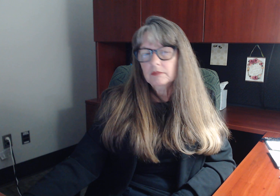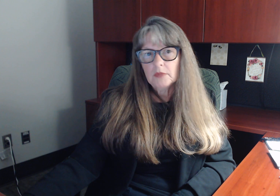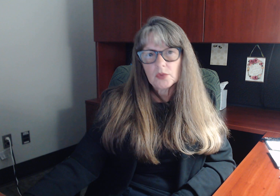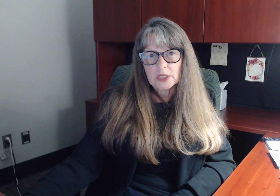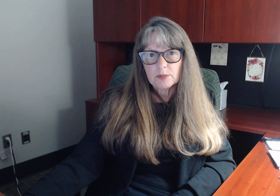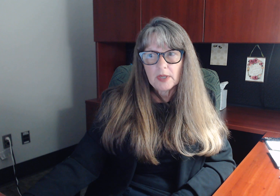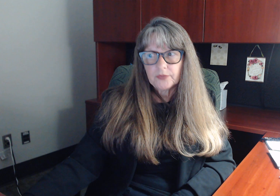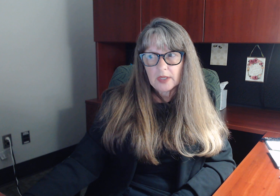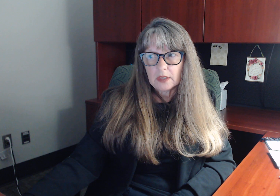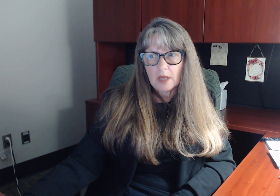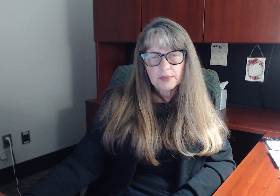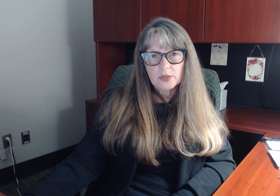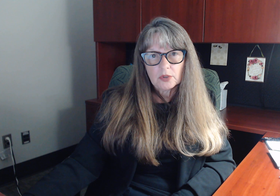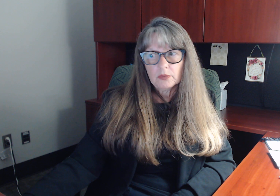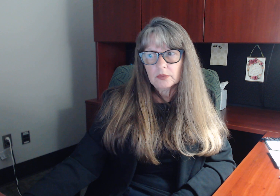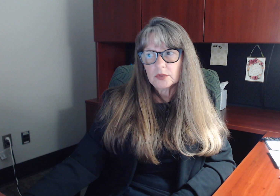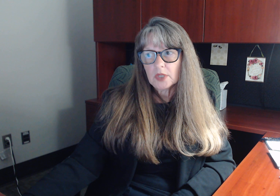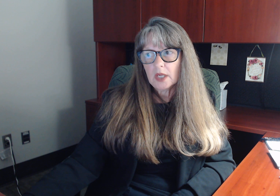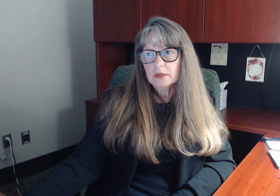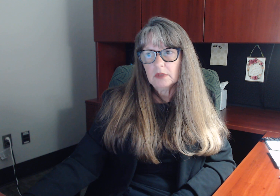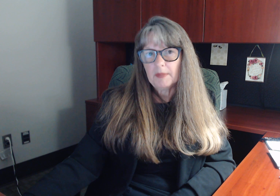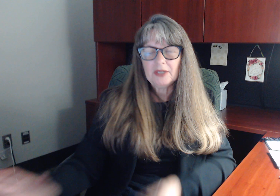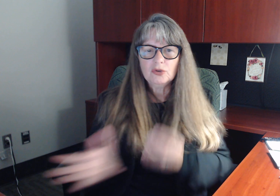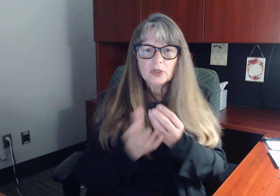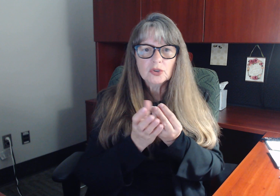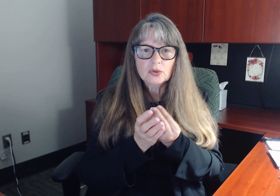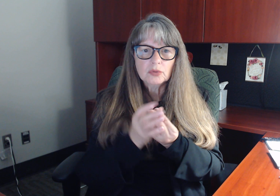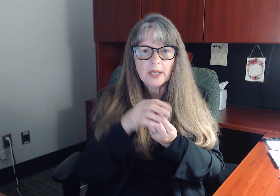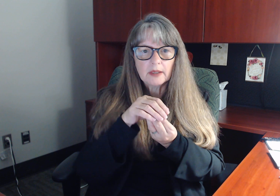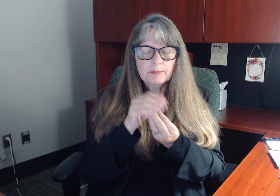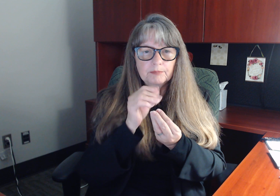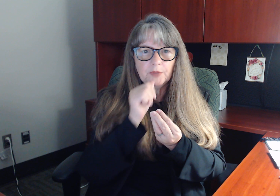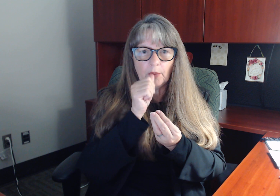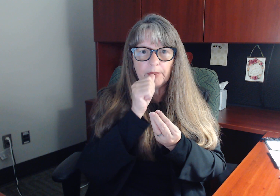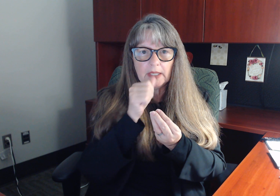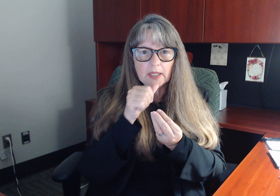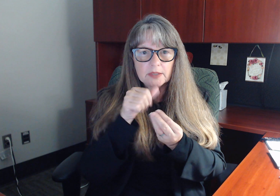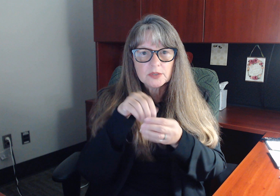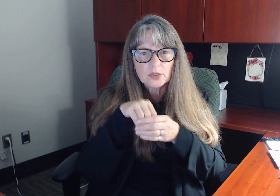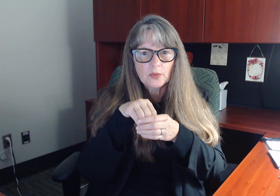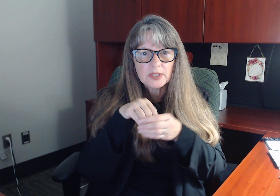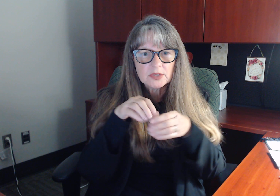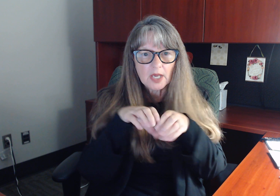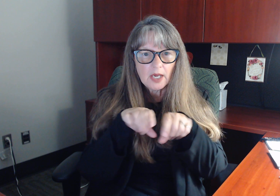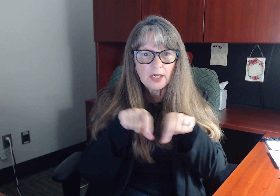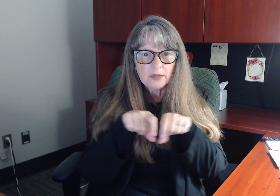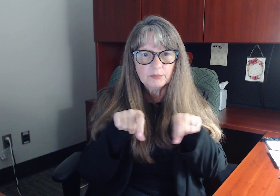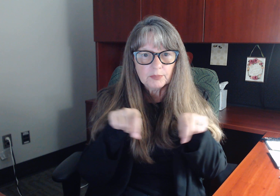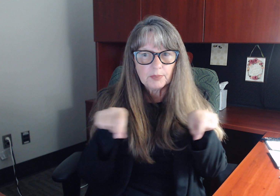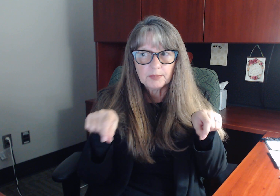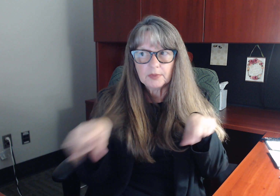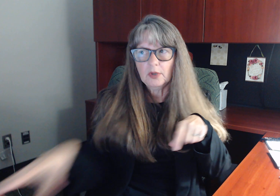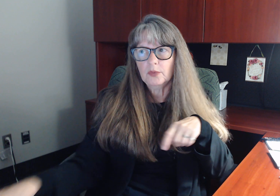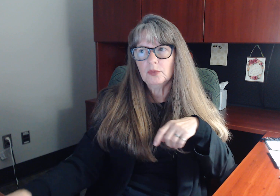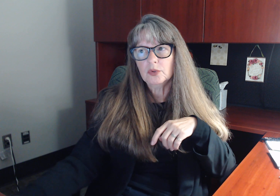Notice I spelled that a lot because there's not, I mean, you could do like, you know, peanuts, you know, inside, you know, you could do